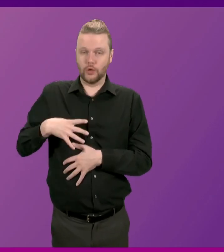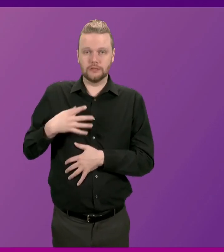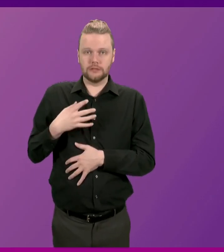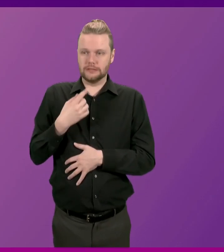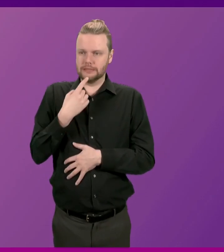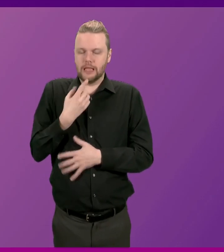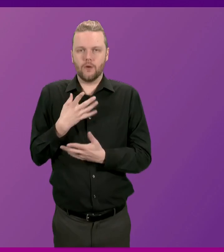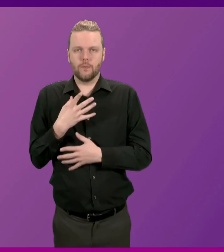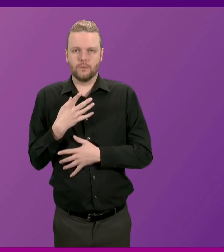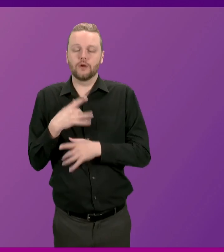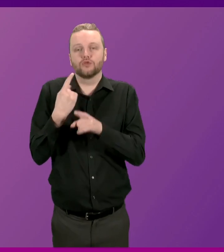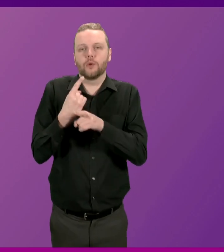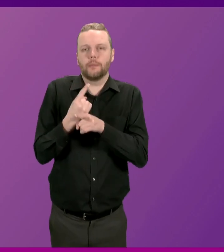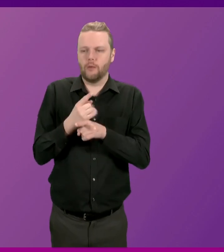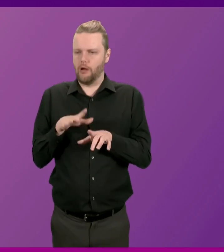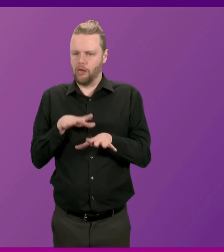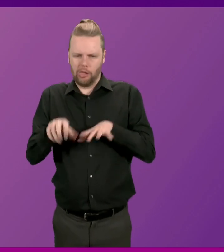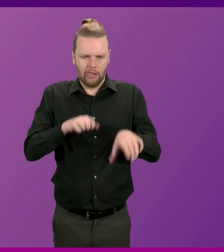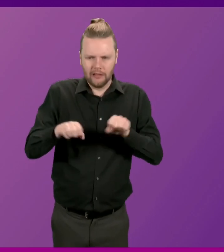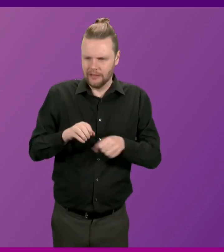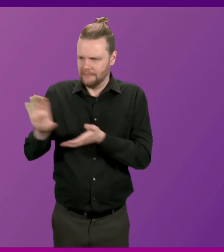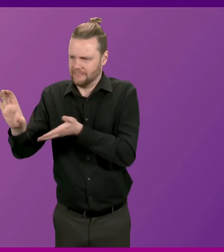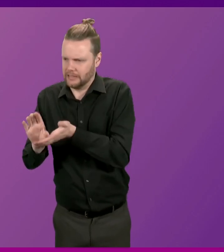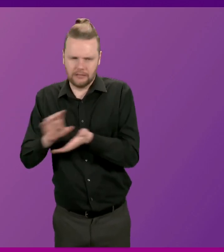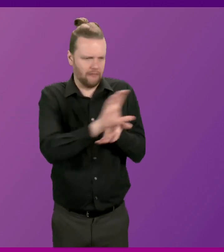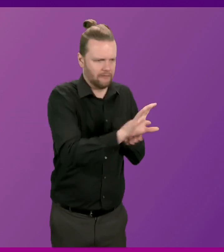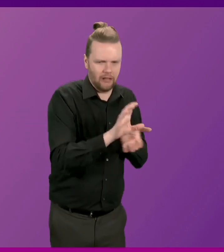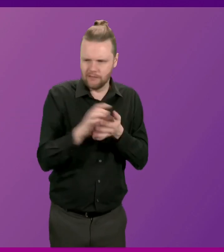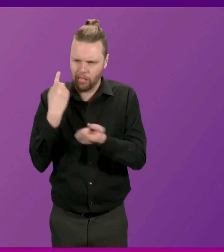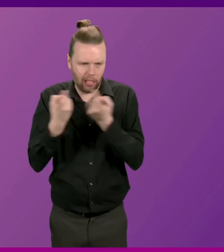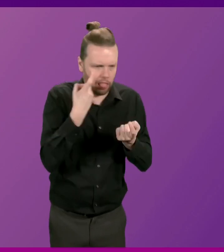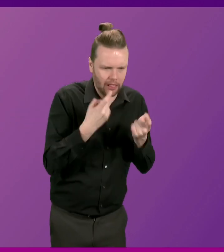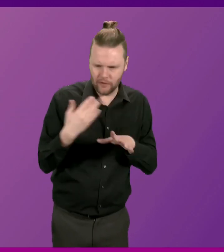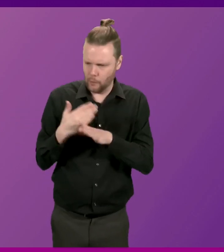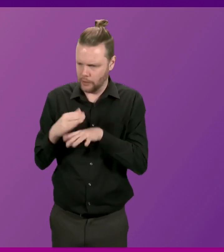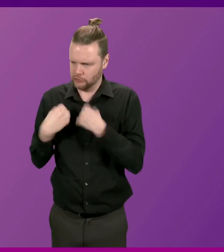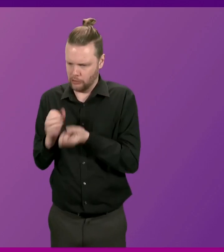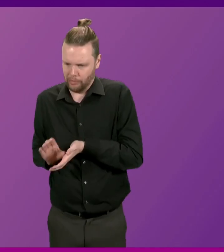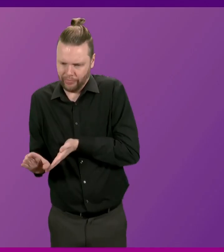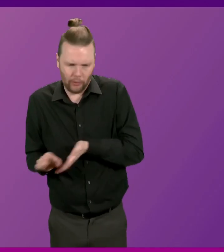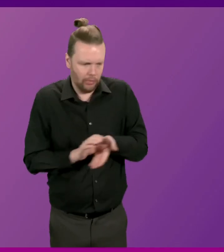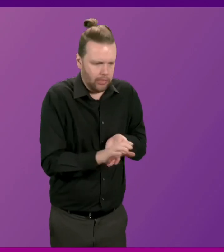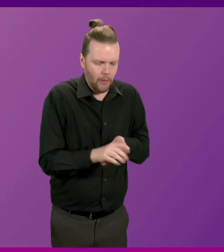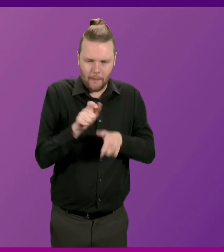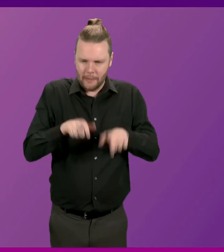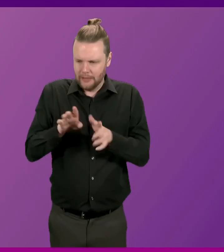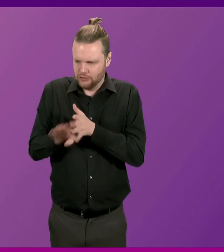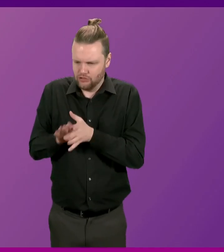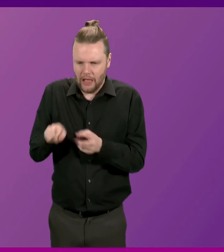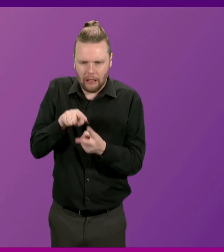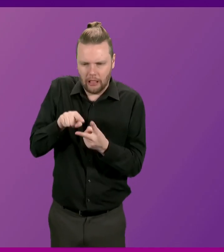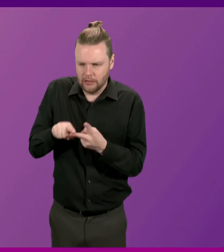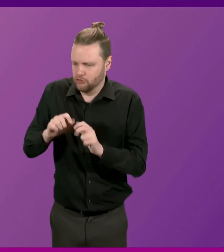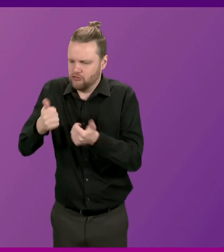say, OK, because you're talking about scrabbling around for money for workshops here and, you know, you've got a couple of people trained. It's great that we've